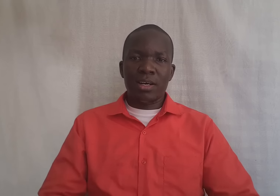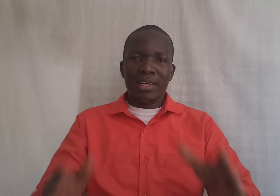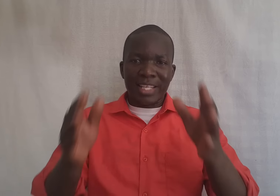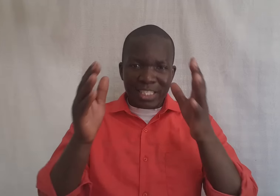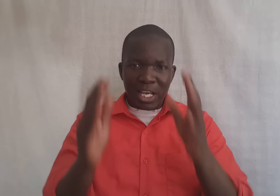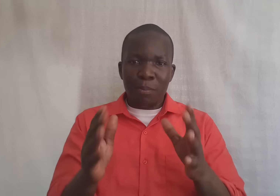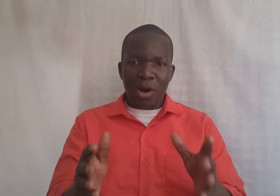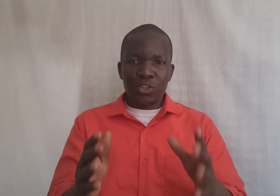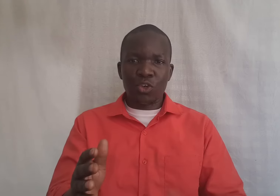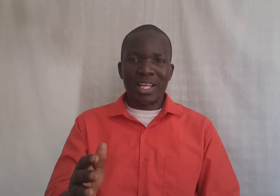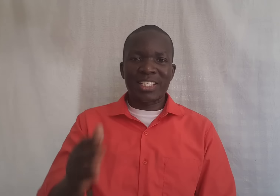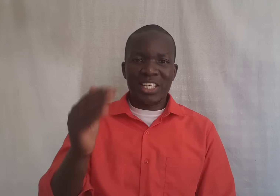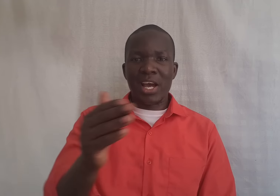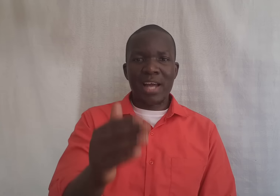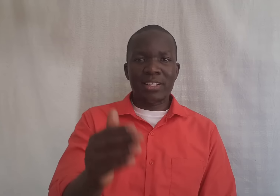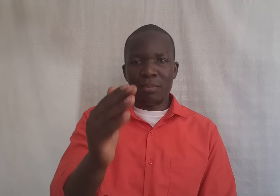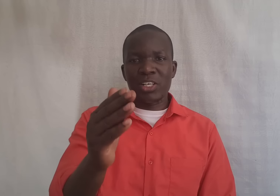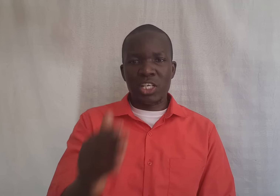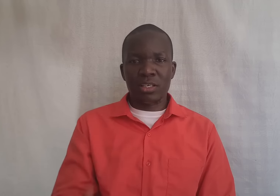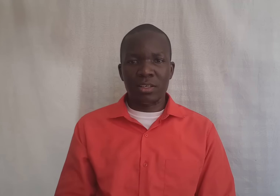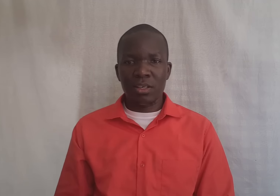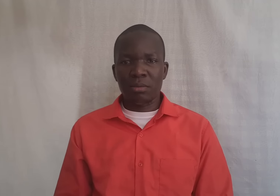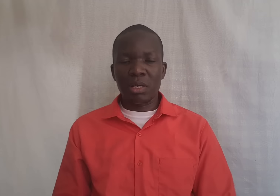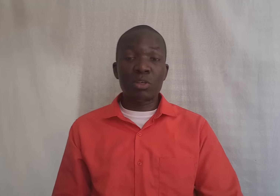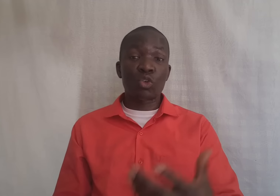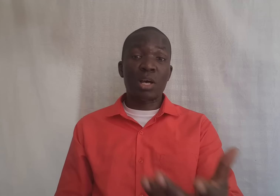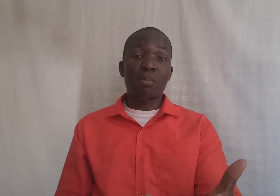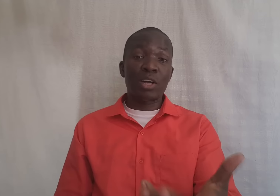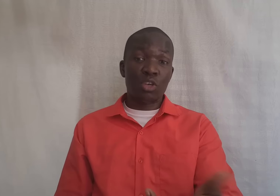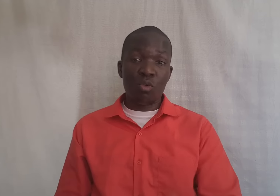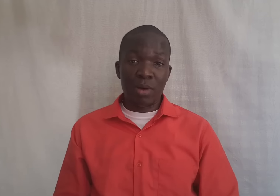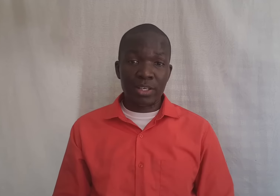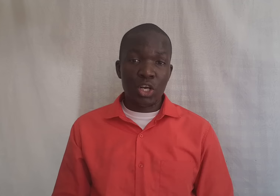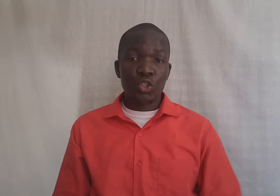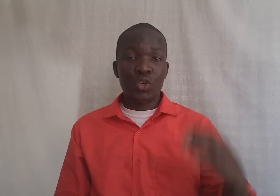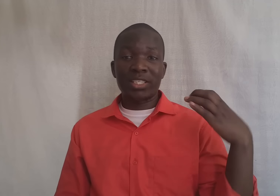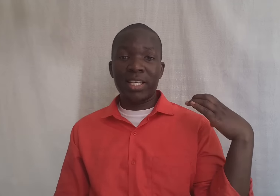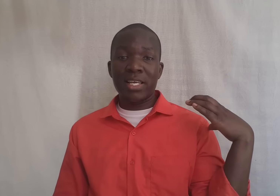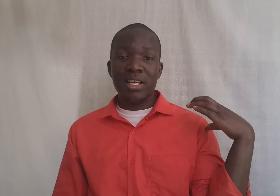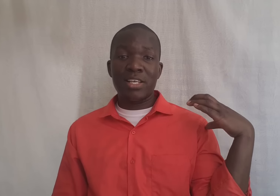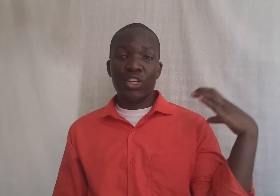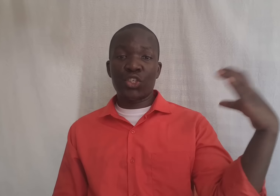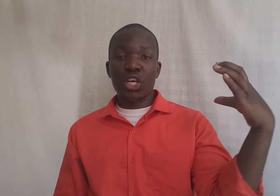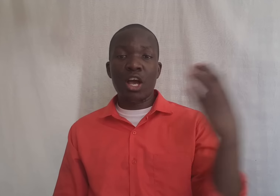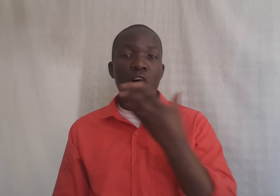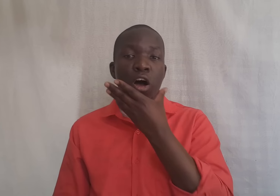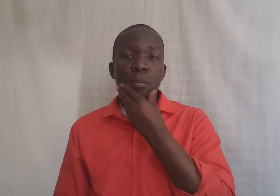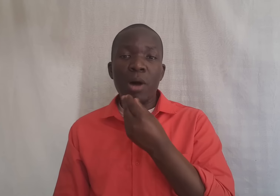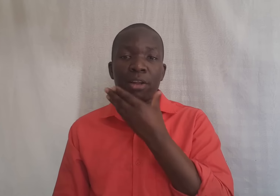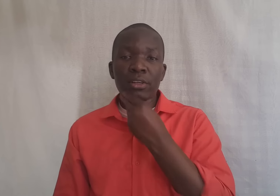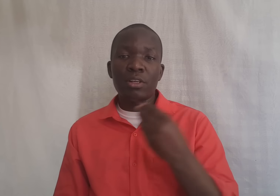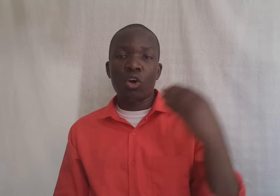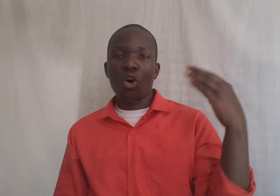The chairperson that chaired the meeting, maybe it was a man or a woman. So you can say the chairman or